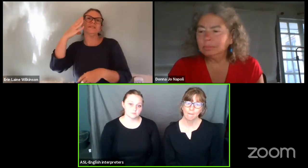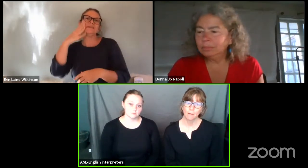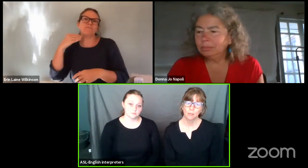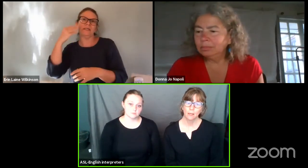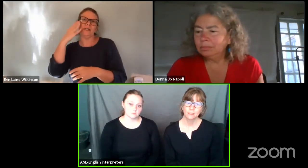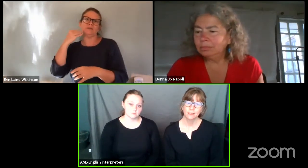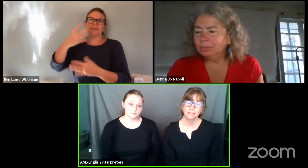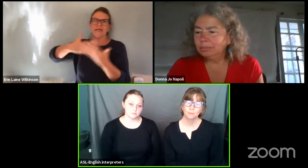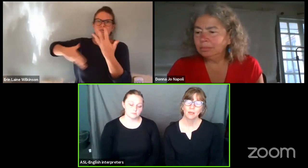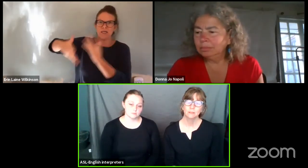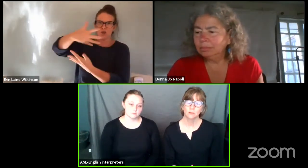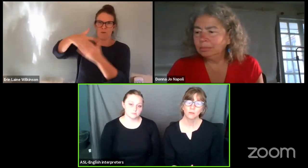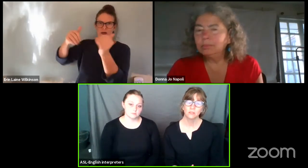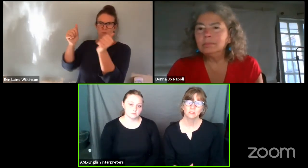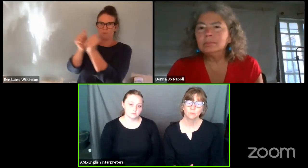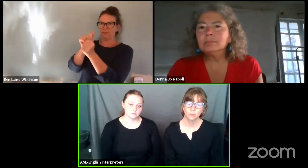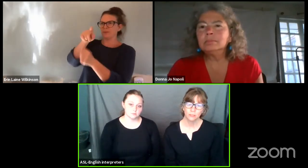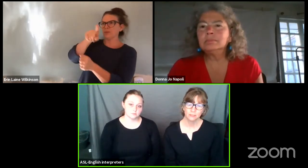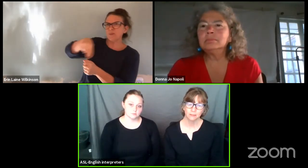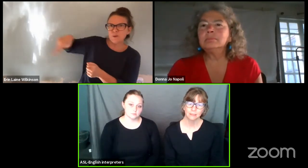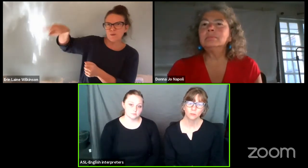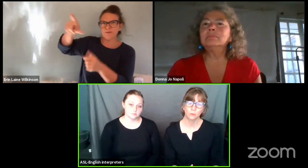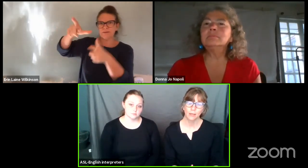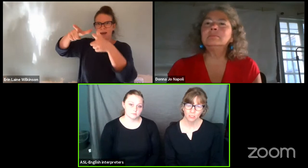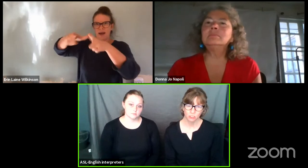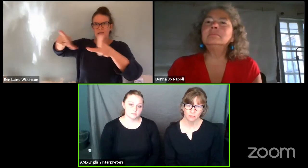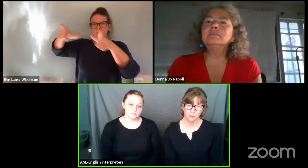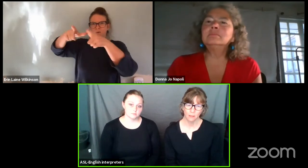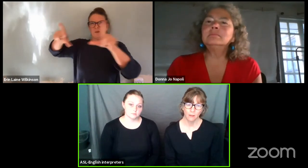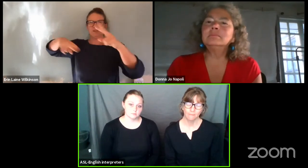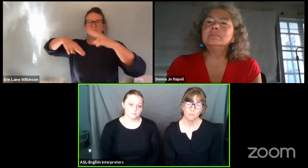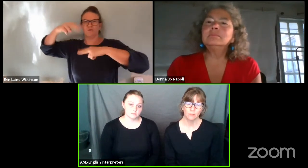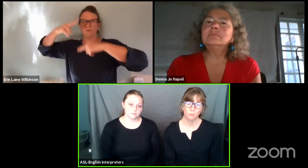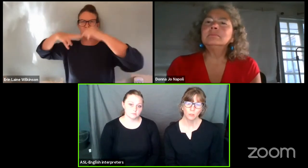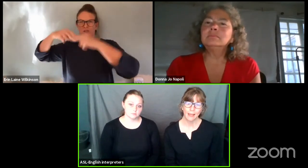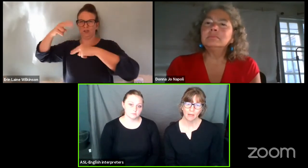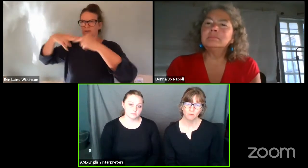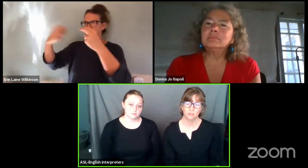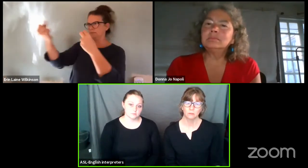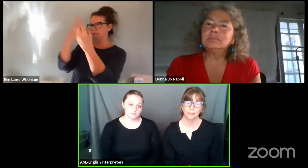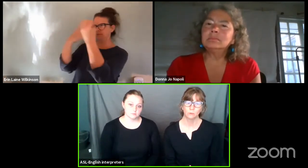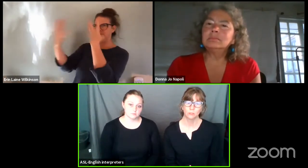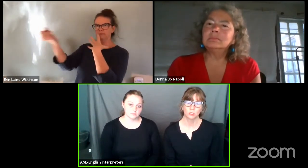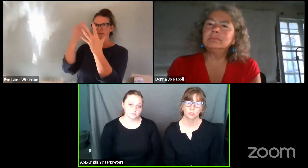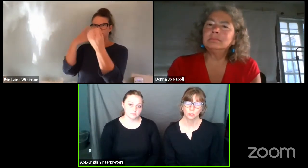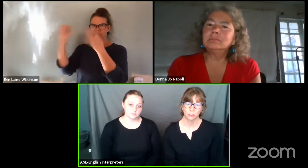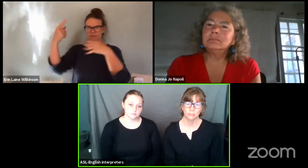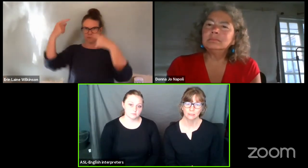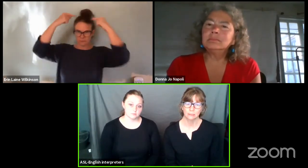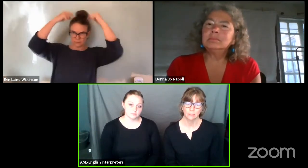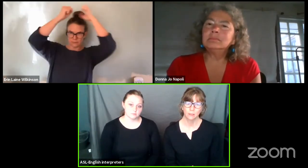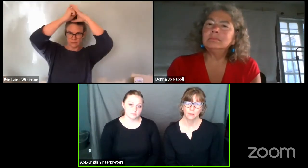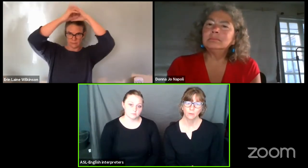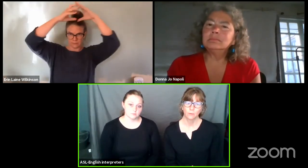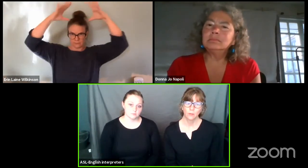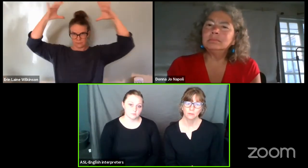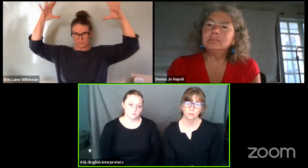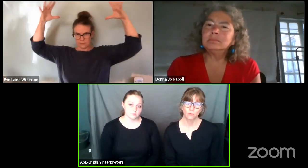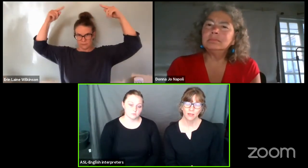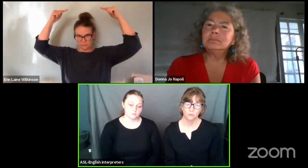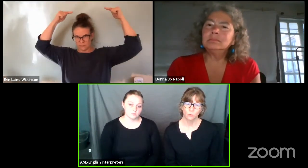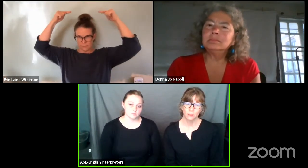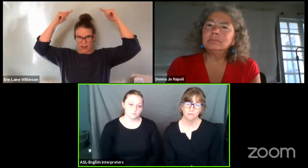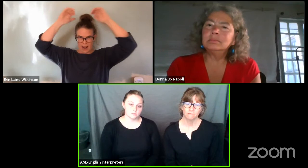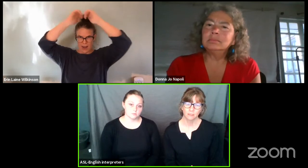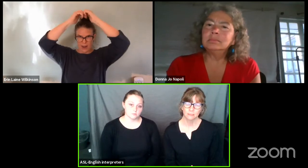language. It depends on the experience and the interaction that people have with the language constructions. And